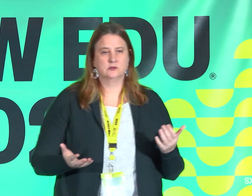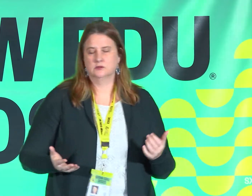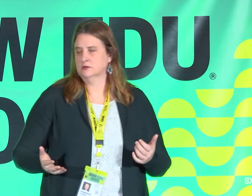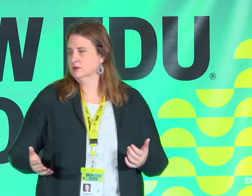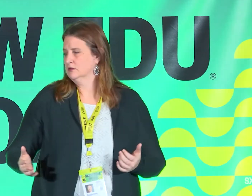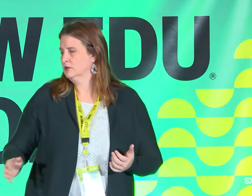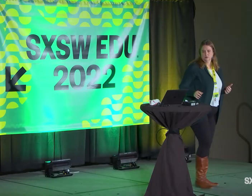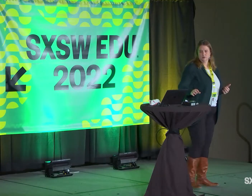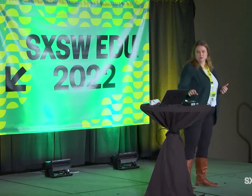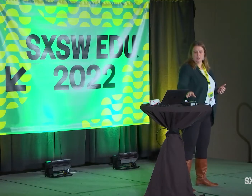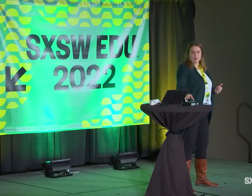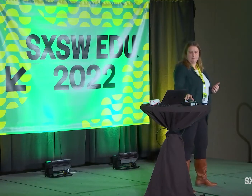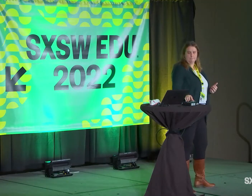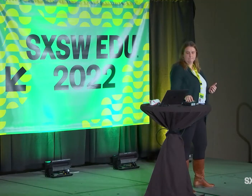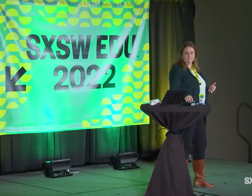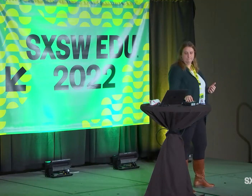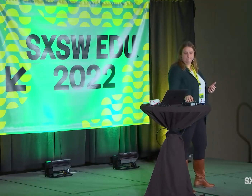become curious.